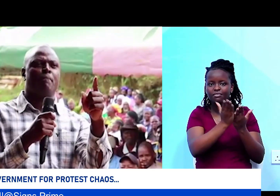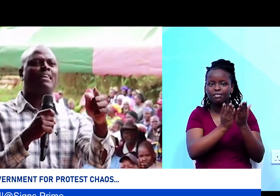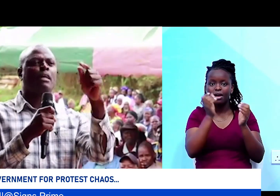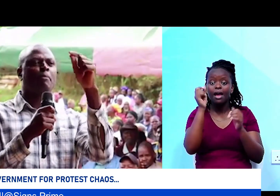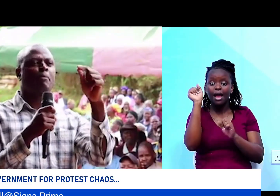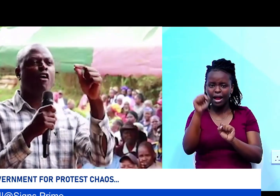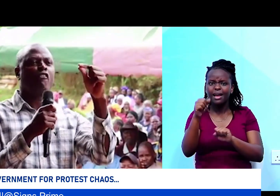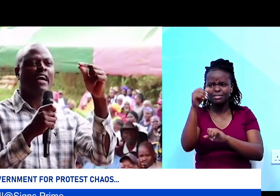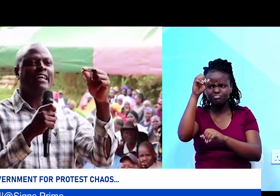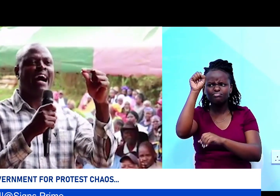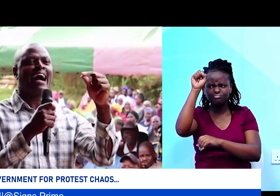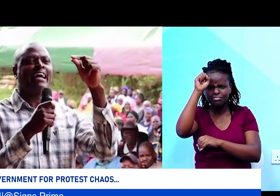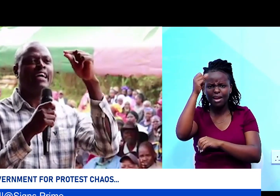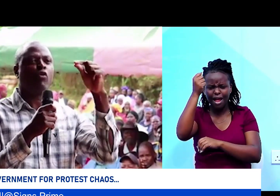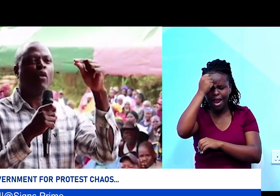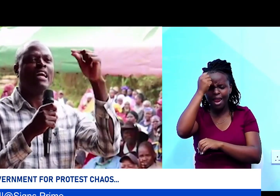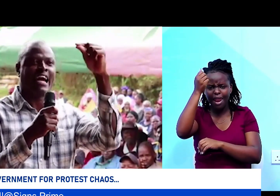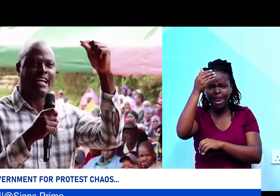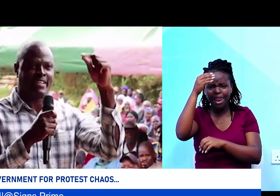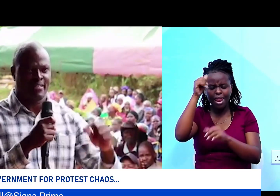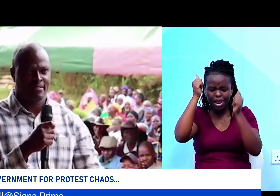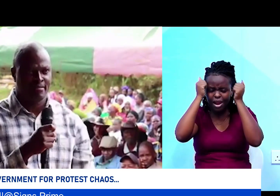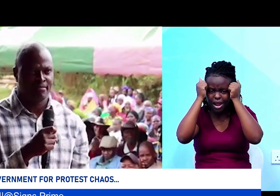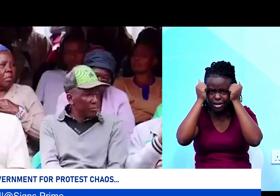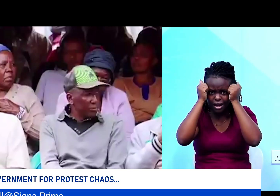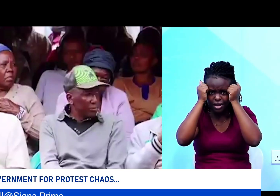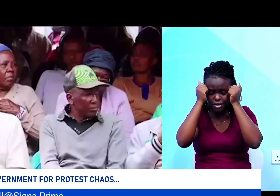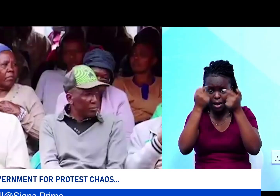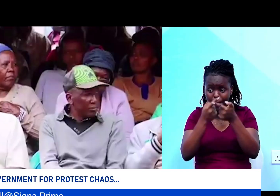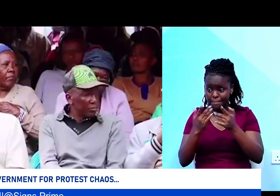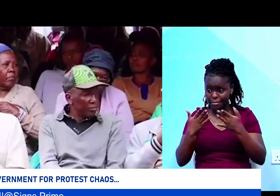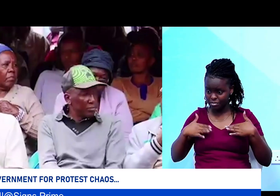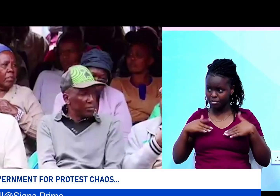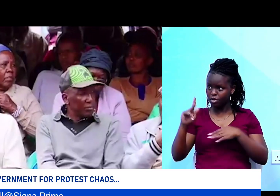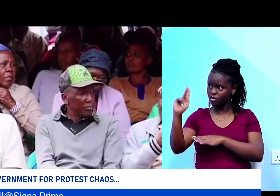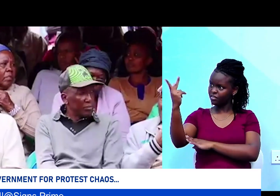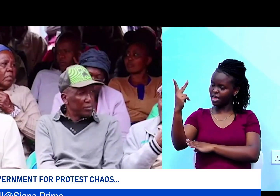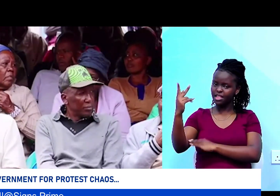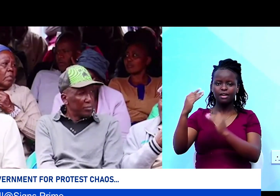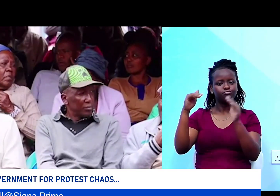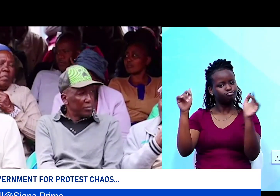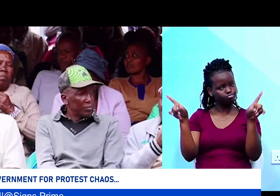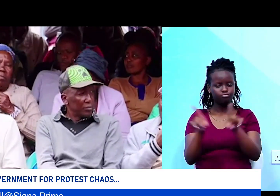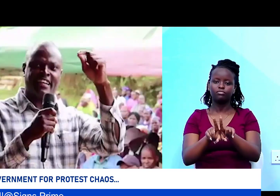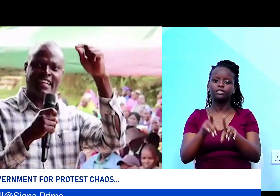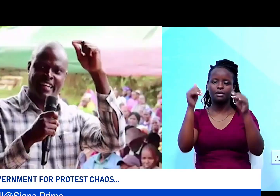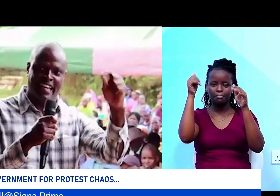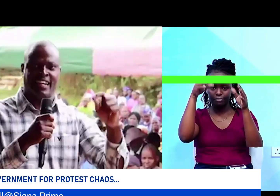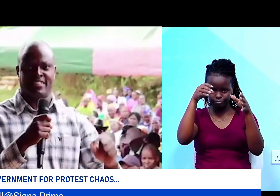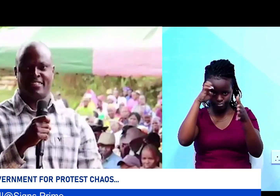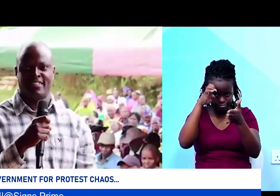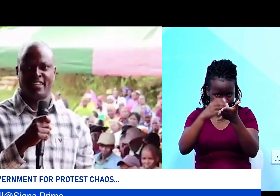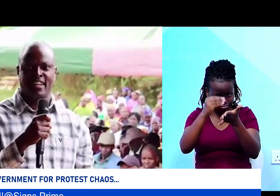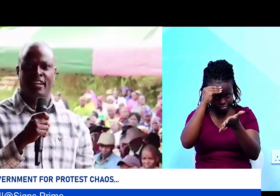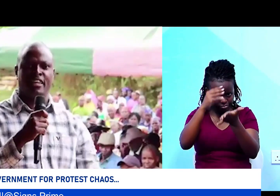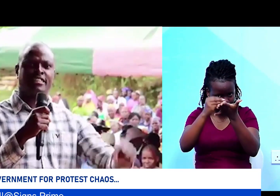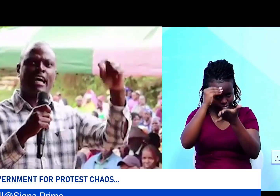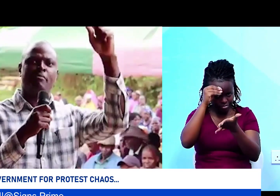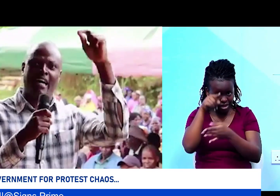but the people of Kenya are equally learned. You have benefited in the past by dividing Kenyans. This time